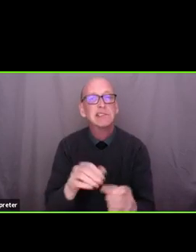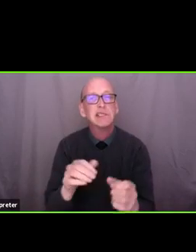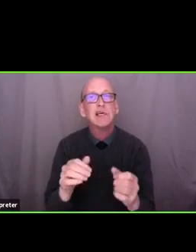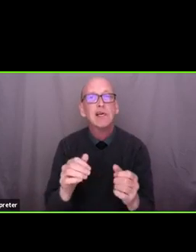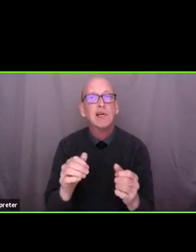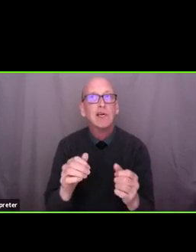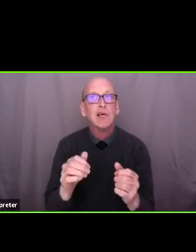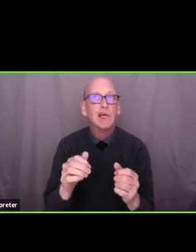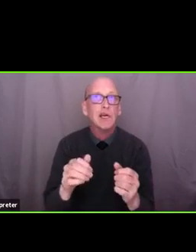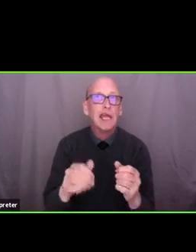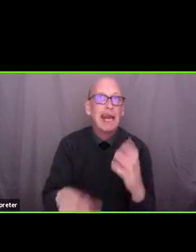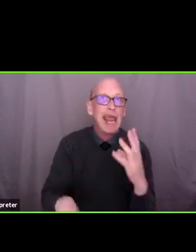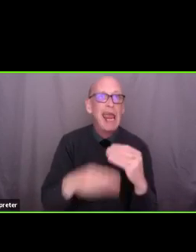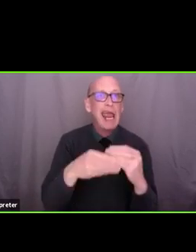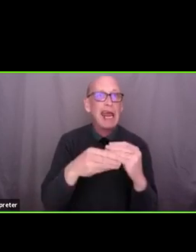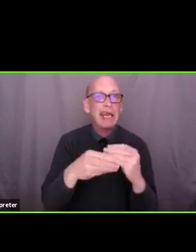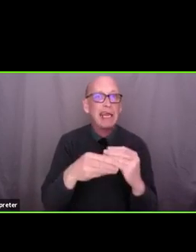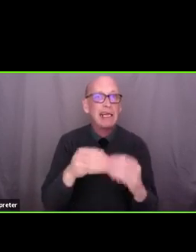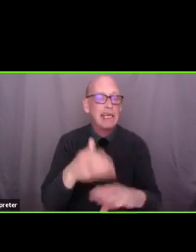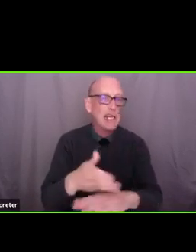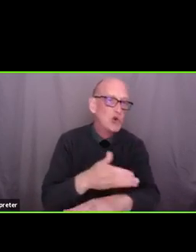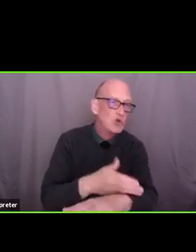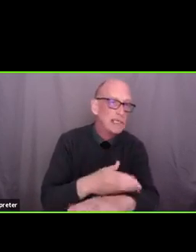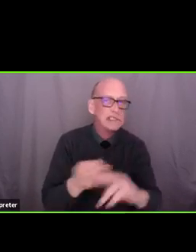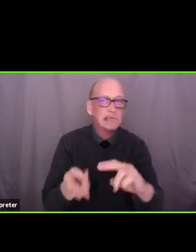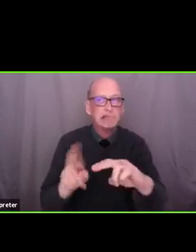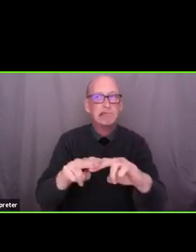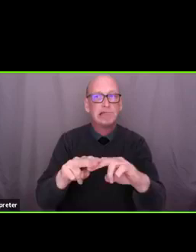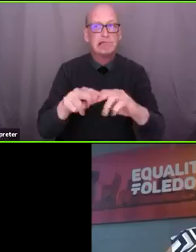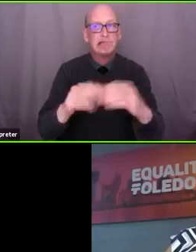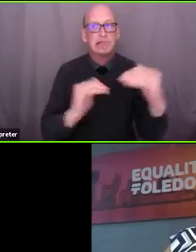in hiding of increasing disparities.